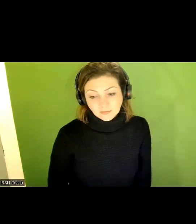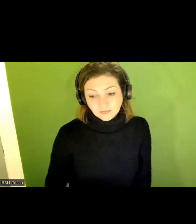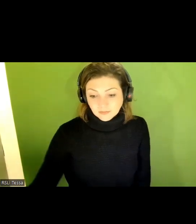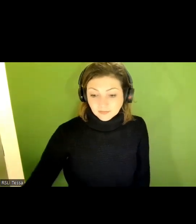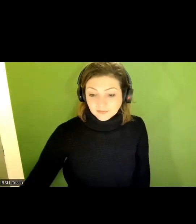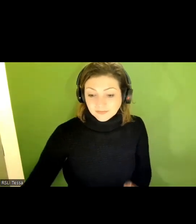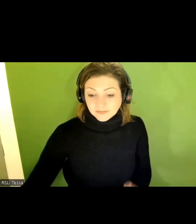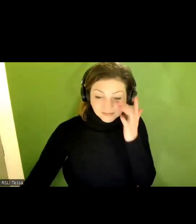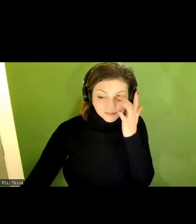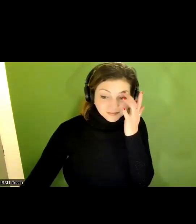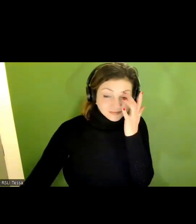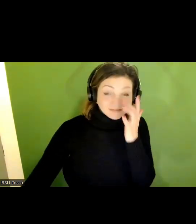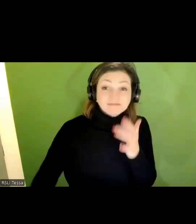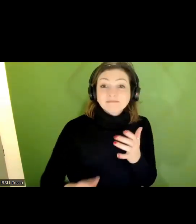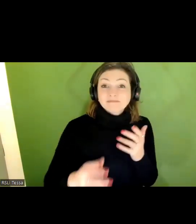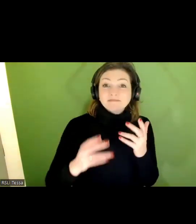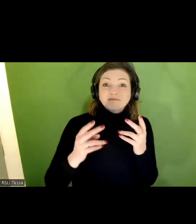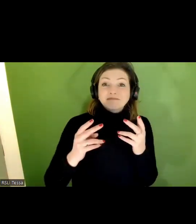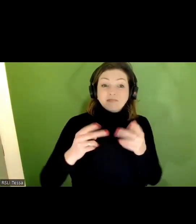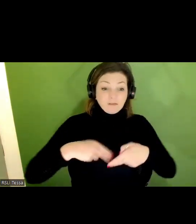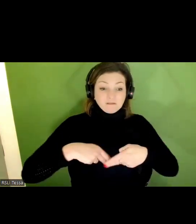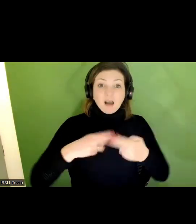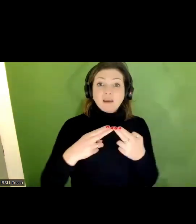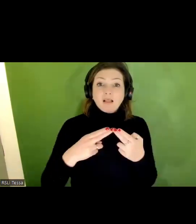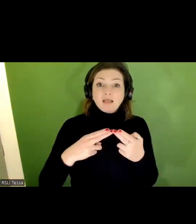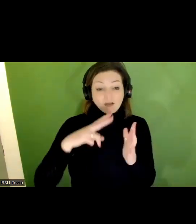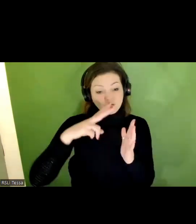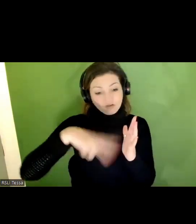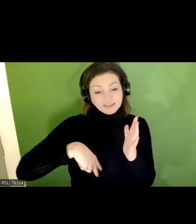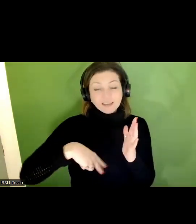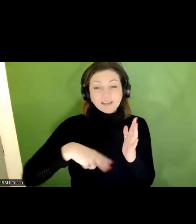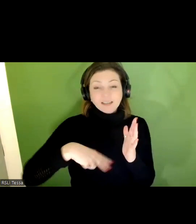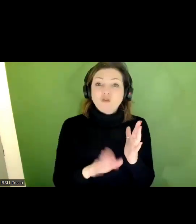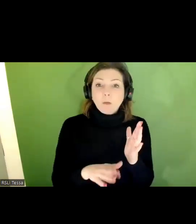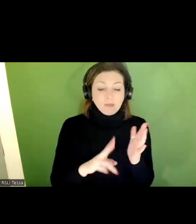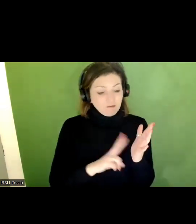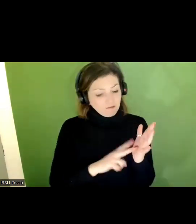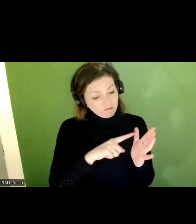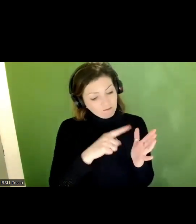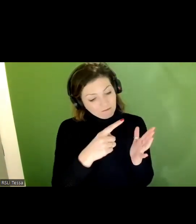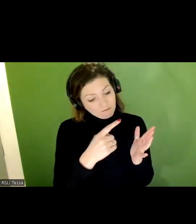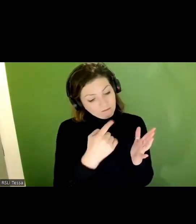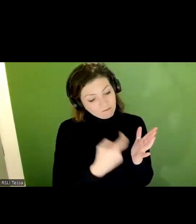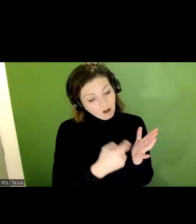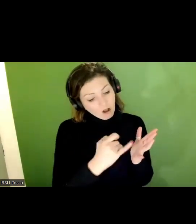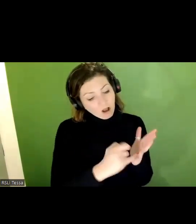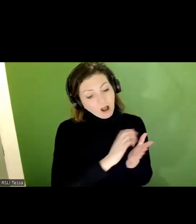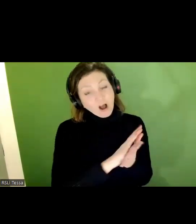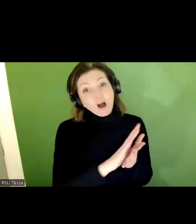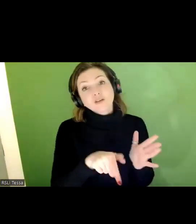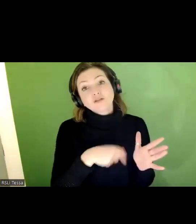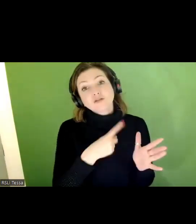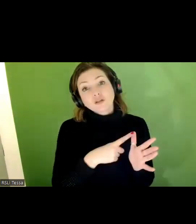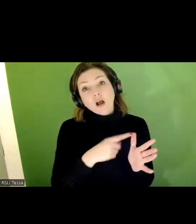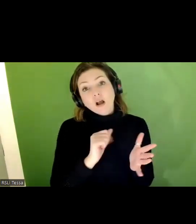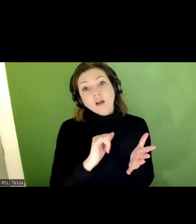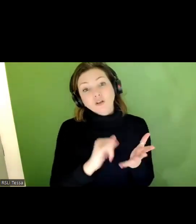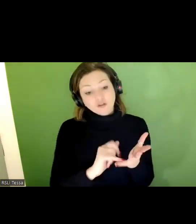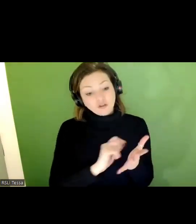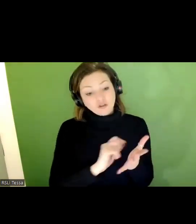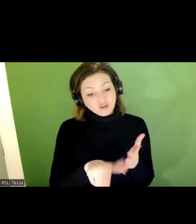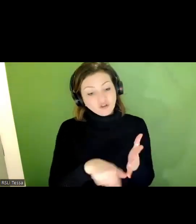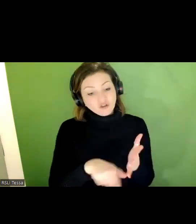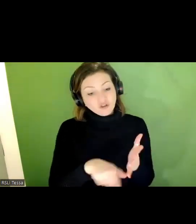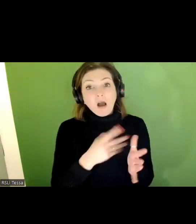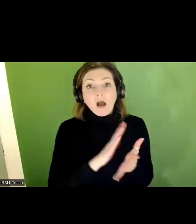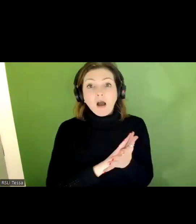reading, we are going to Varsha Shah, who is a former Writing for Children and Writing for Children workshop